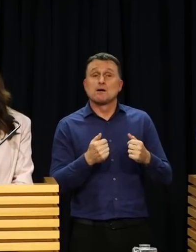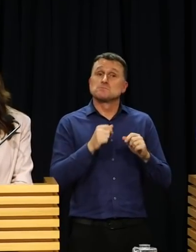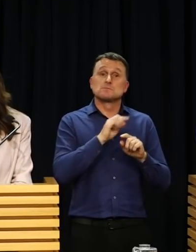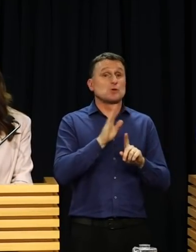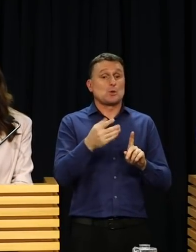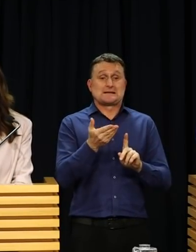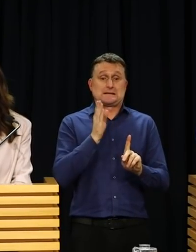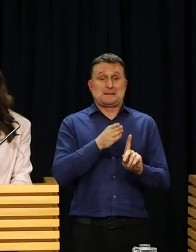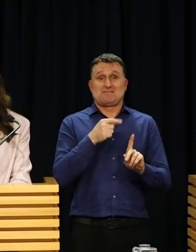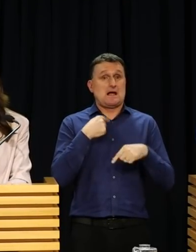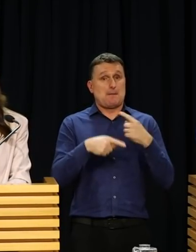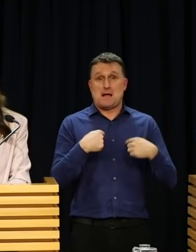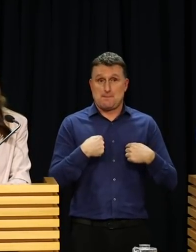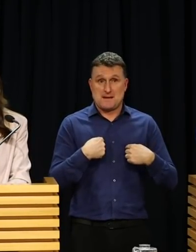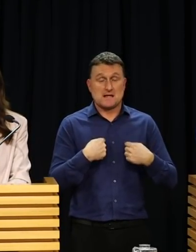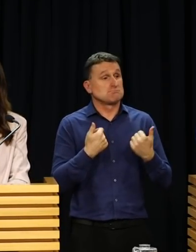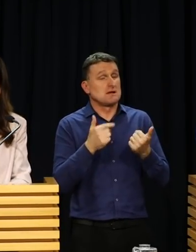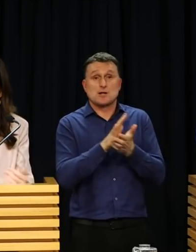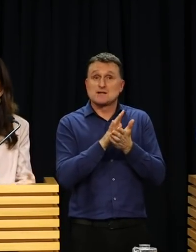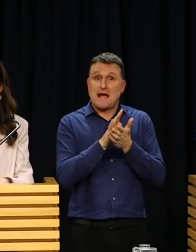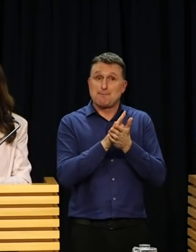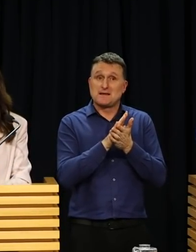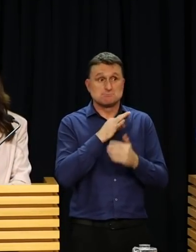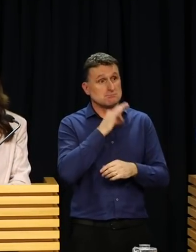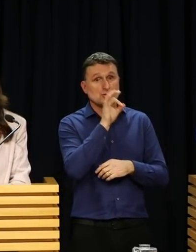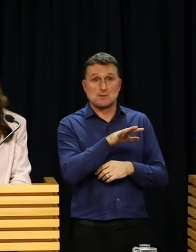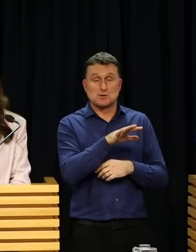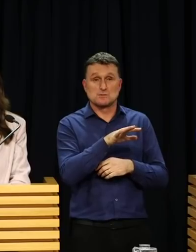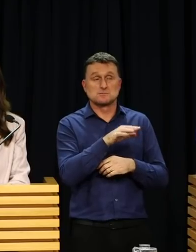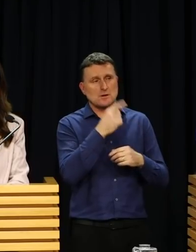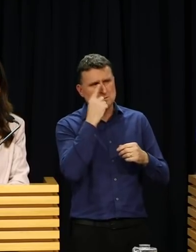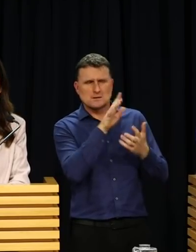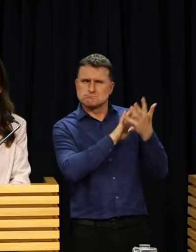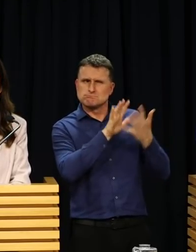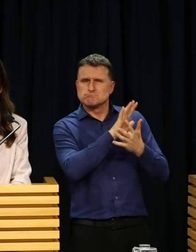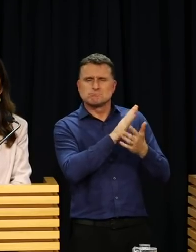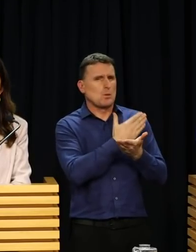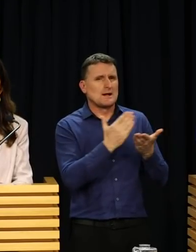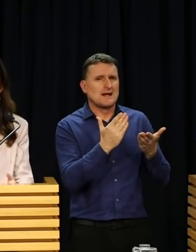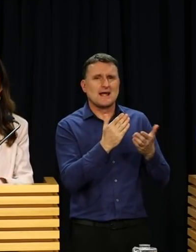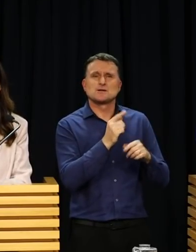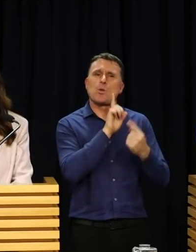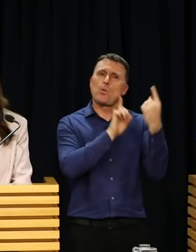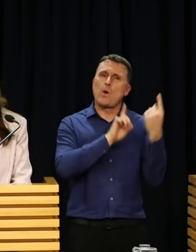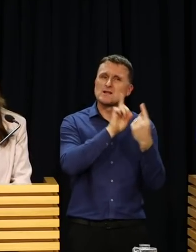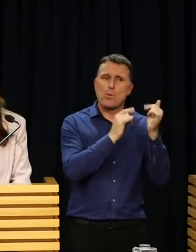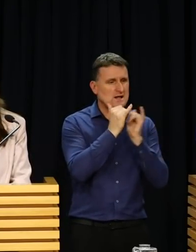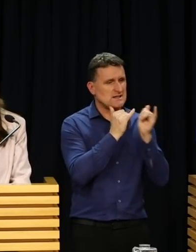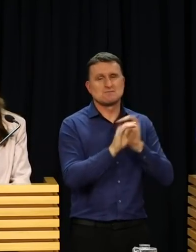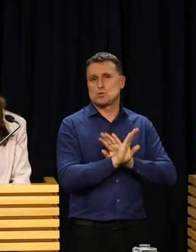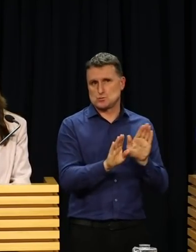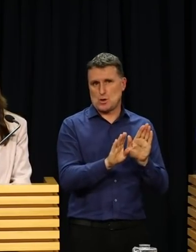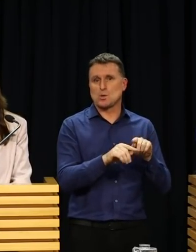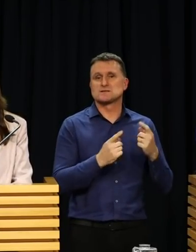to me, I was happy to contribute. So no, it's not accurate to say it was an exclusive interview specifically for that purpose, no. Do you